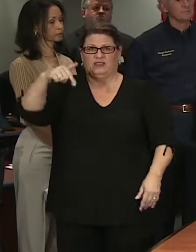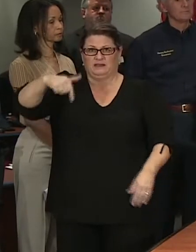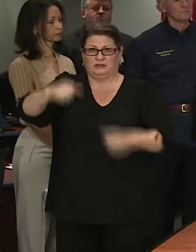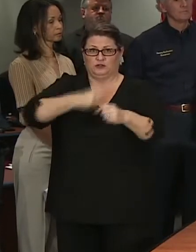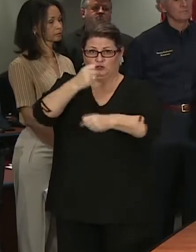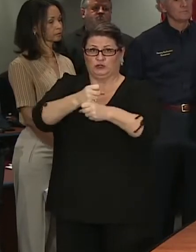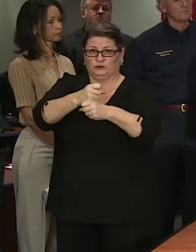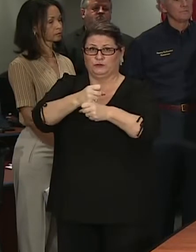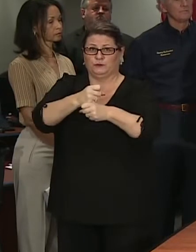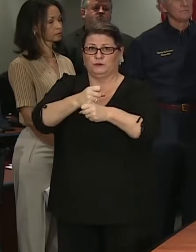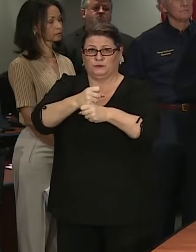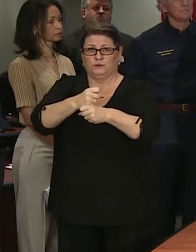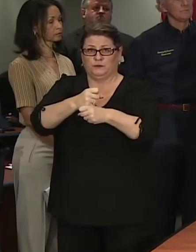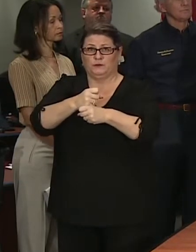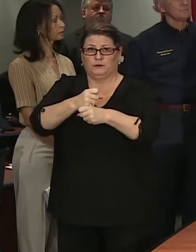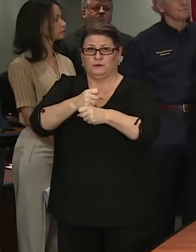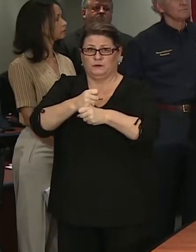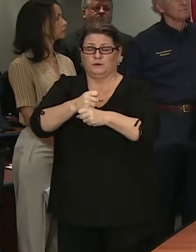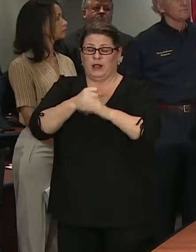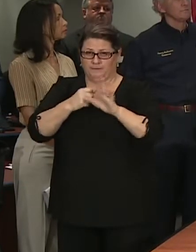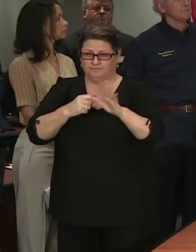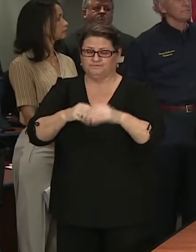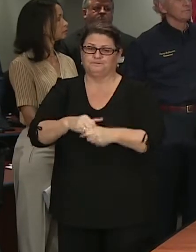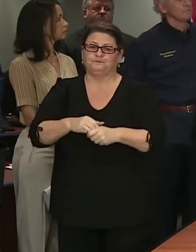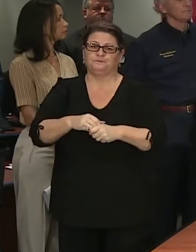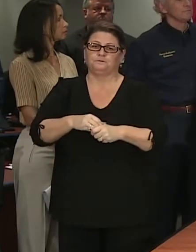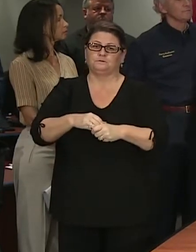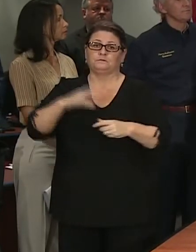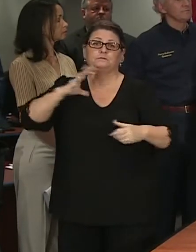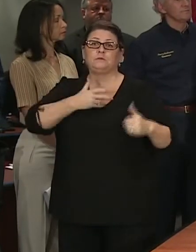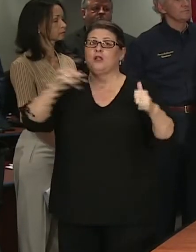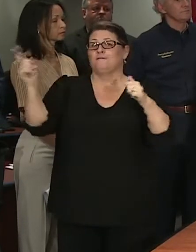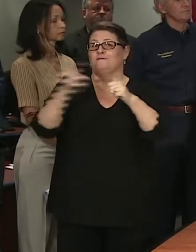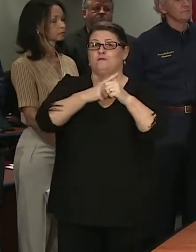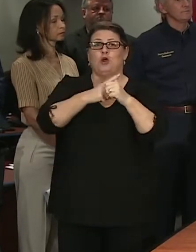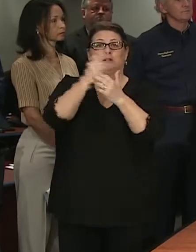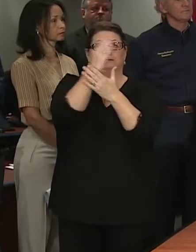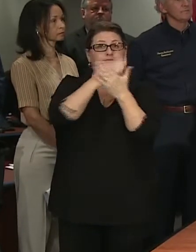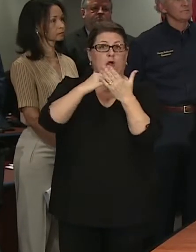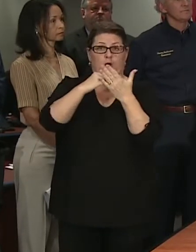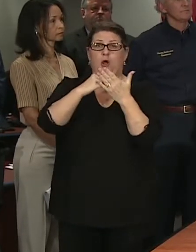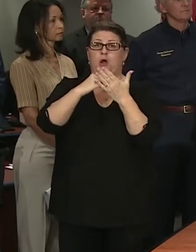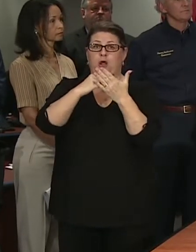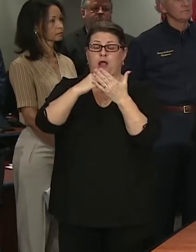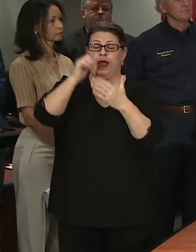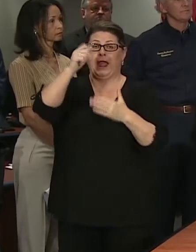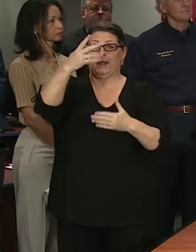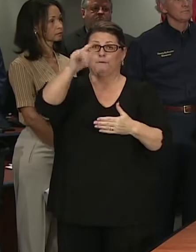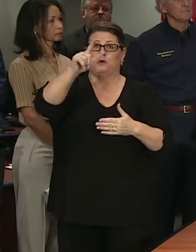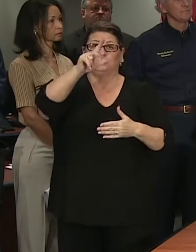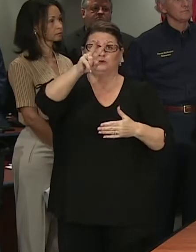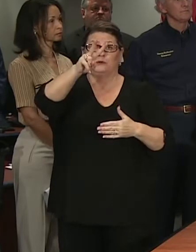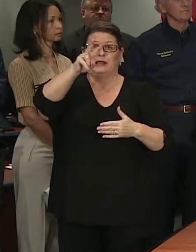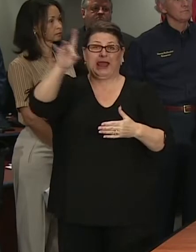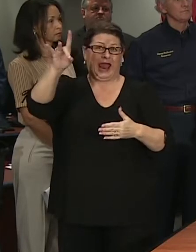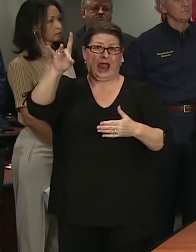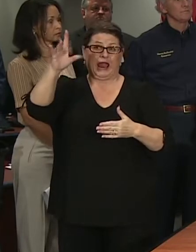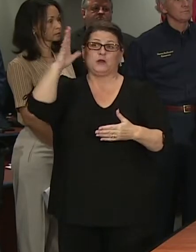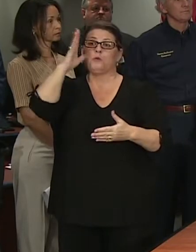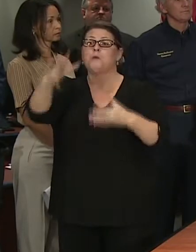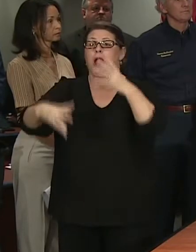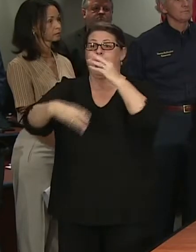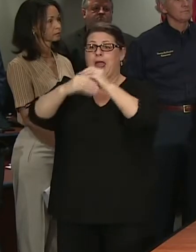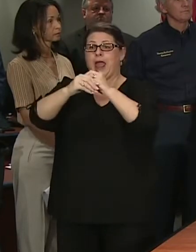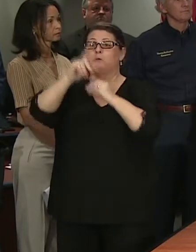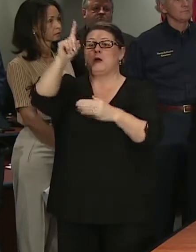From that planning projection standpoint, in our first phase, by April the 28th, we will add 1,500 beds